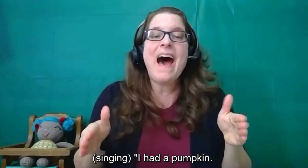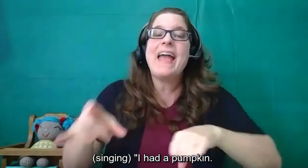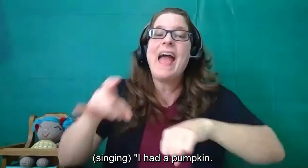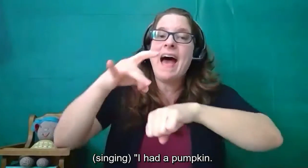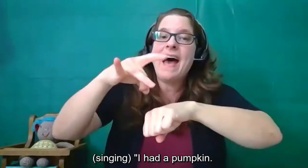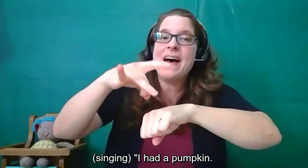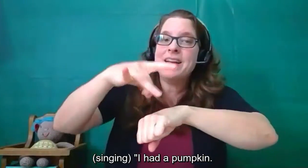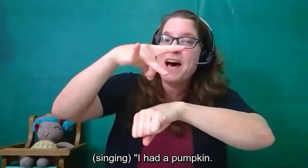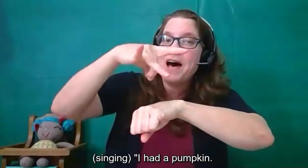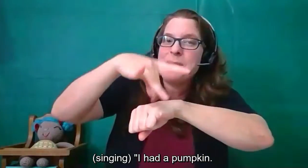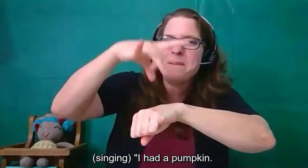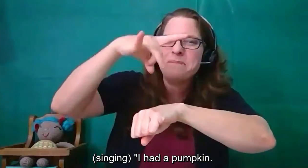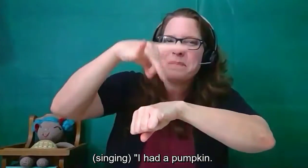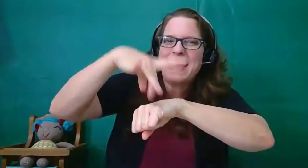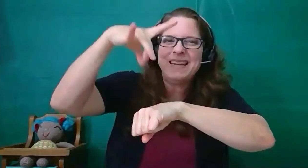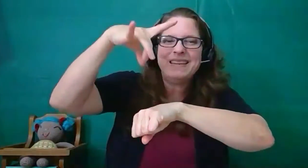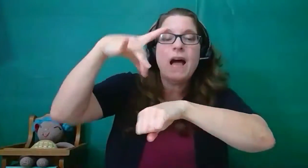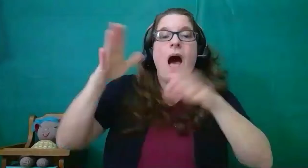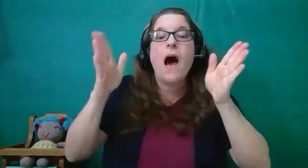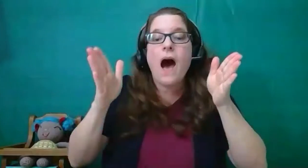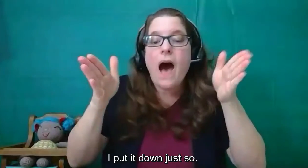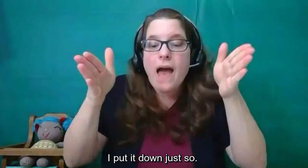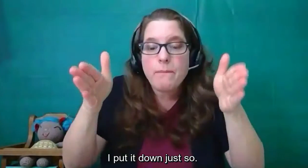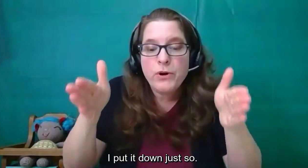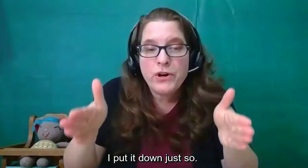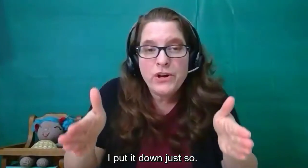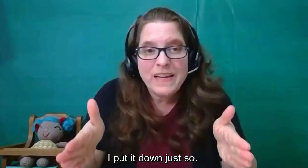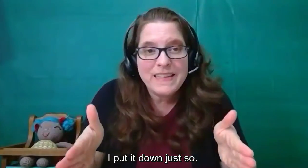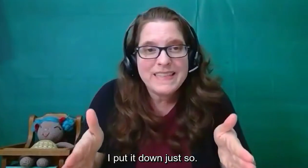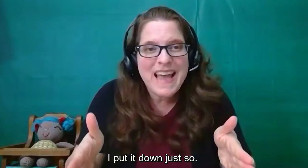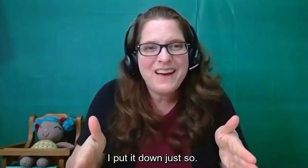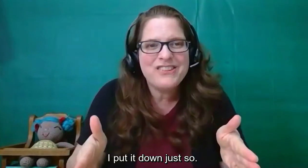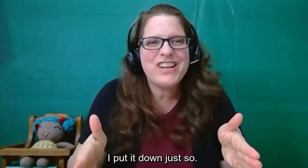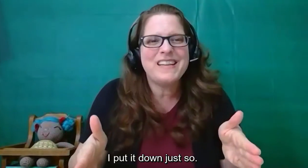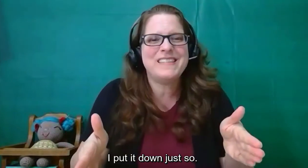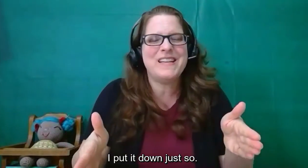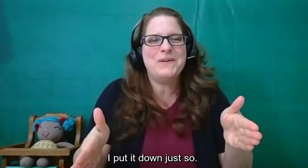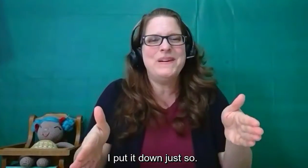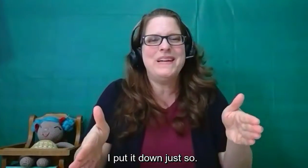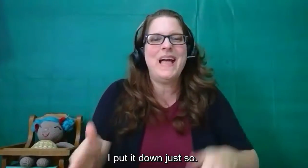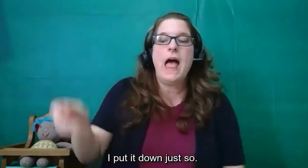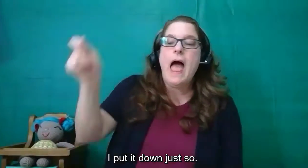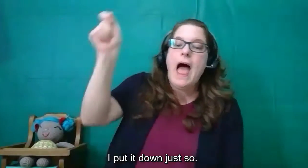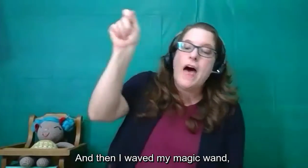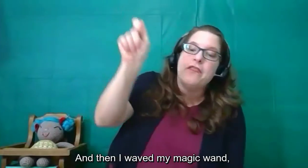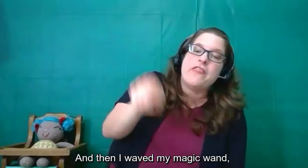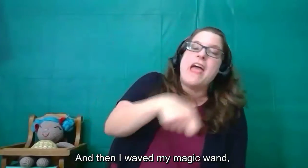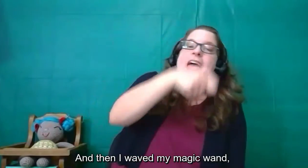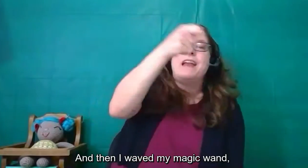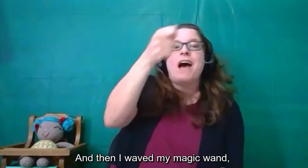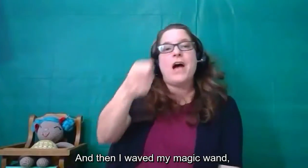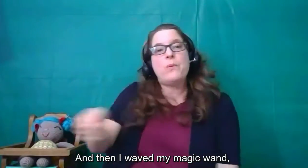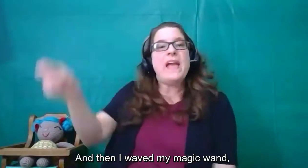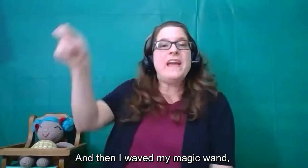I had a pumpkin. I put it down just so. And then I waved